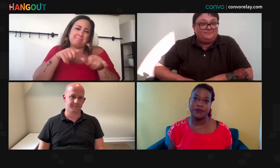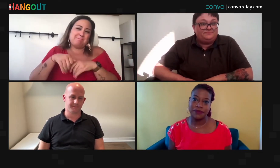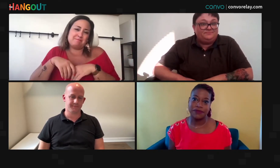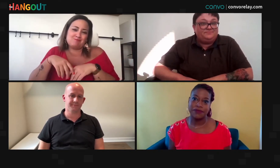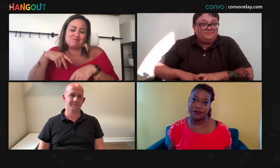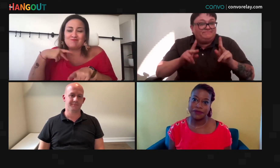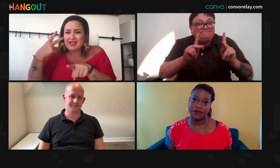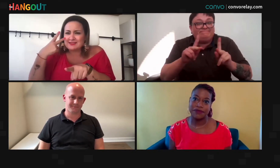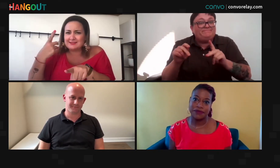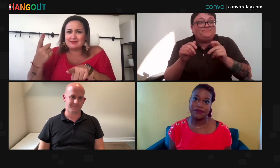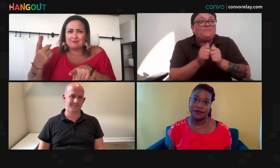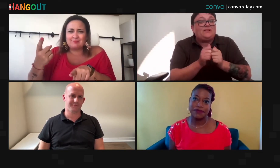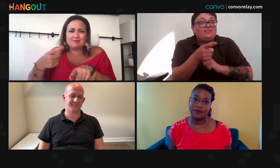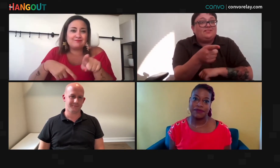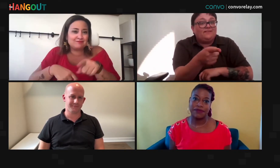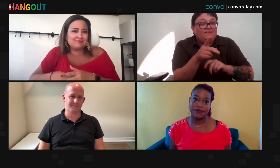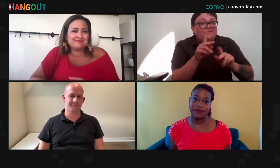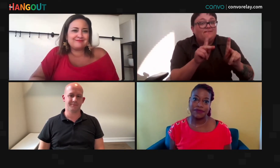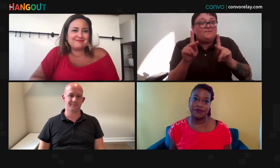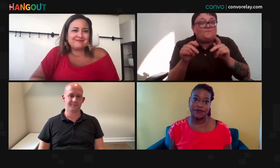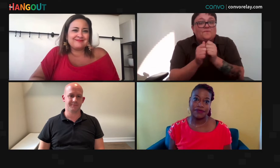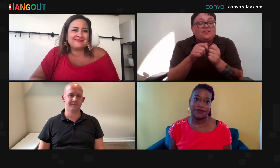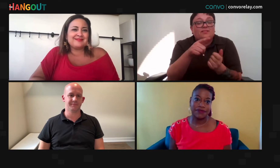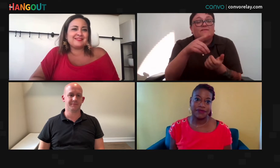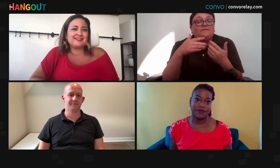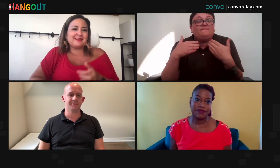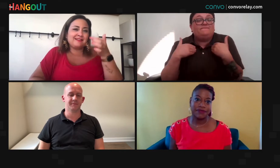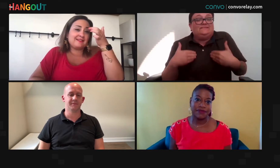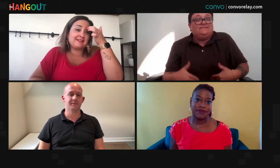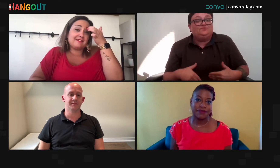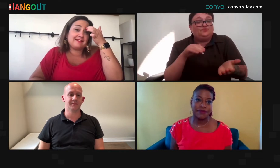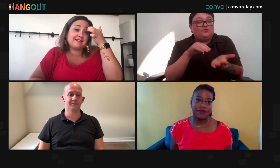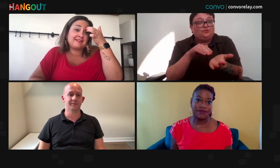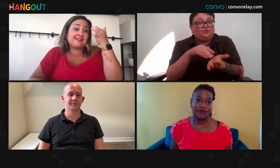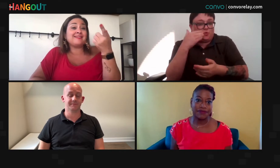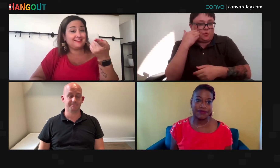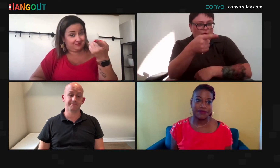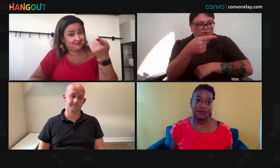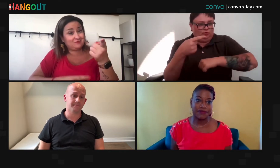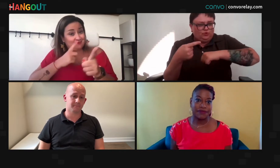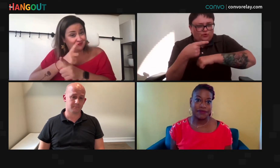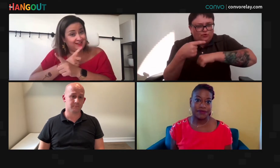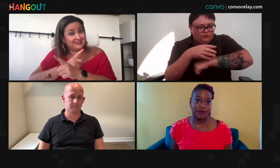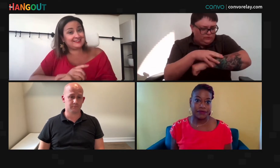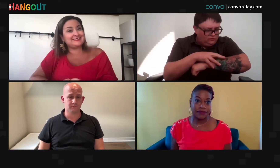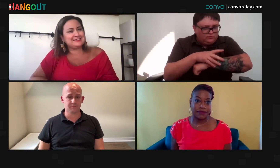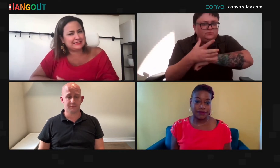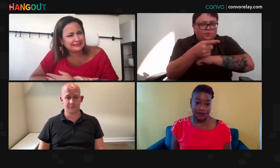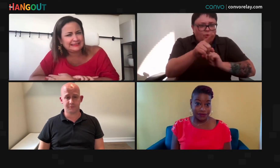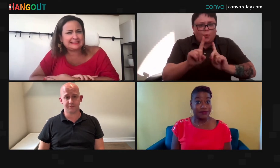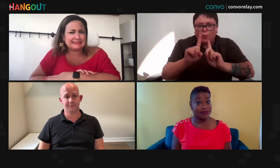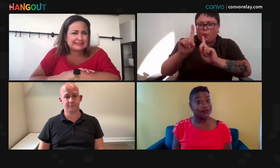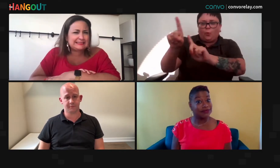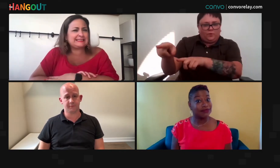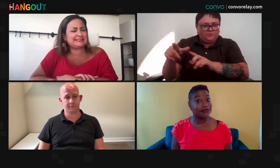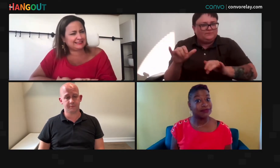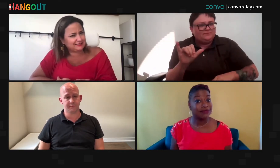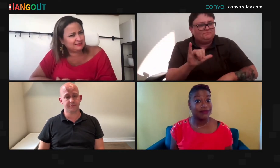one and the same. I agree. It's just like a doctor that you're going to go, this is Leesa. So if you